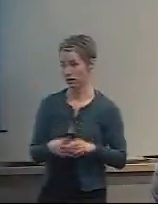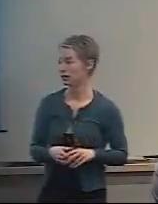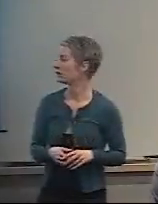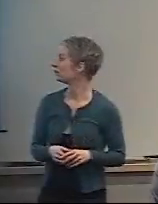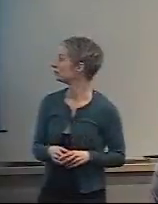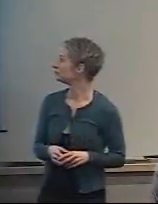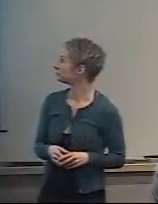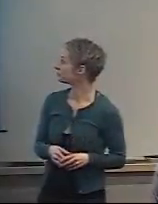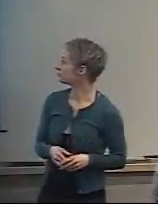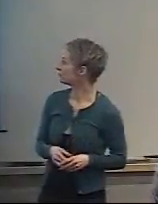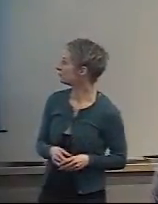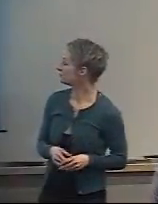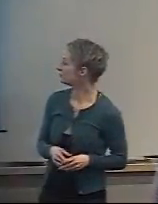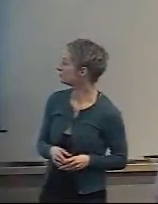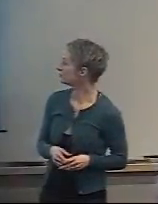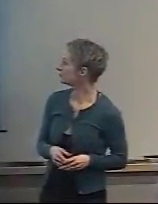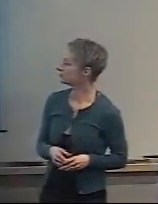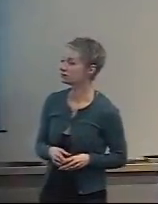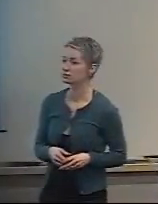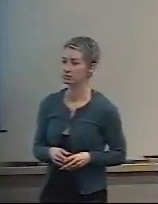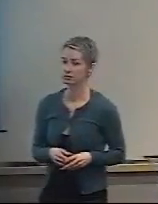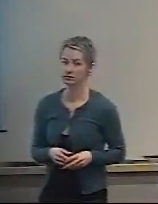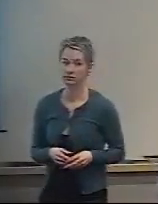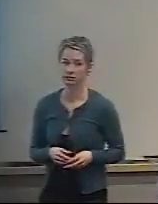didn't want that.